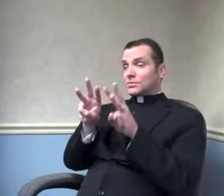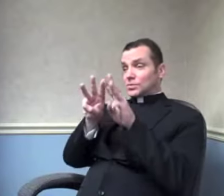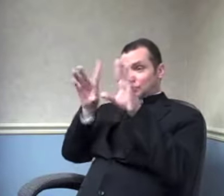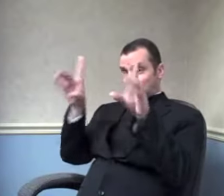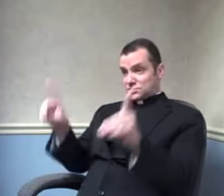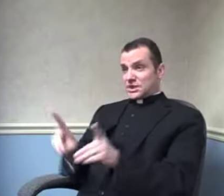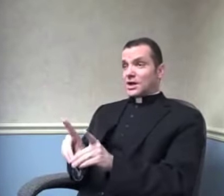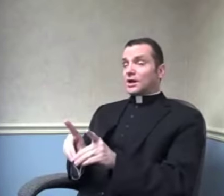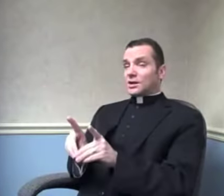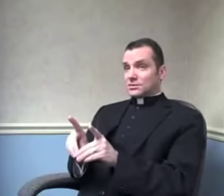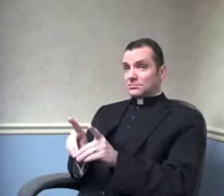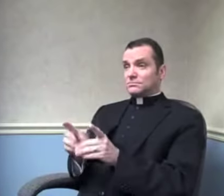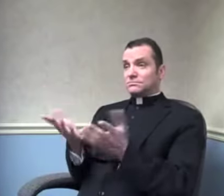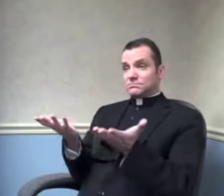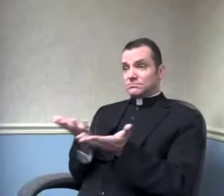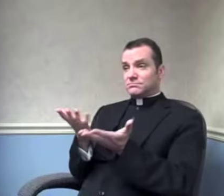What do I like best?